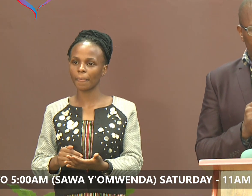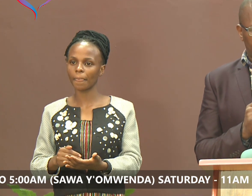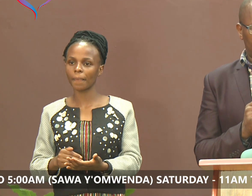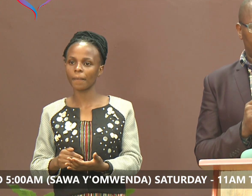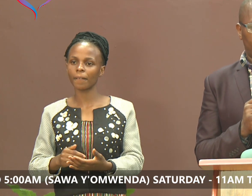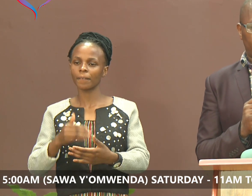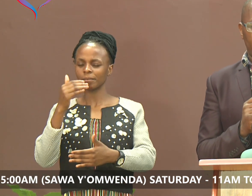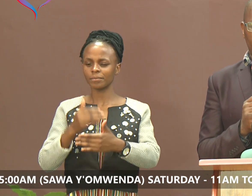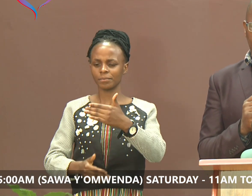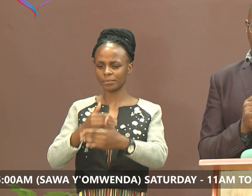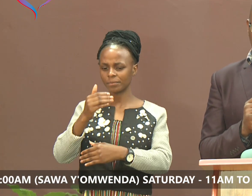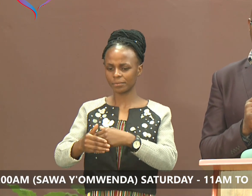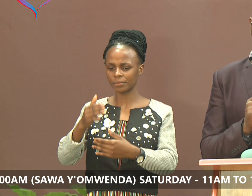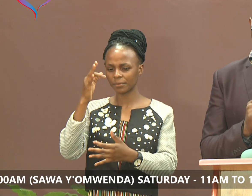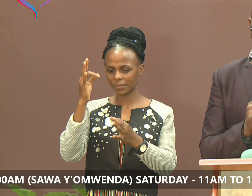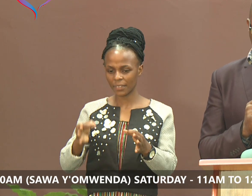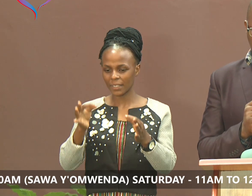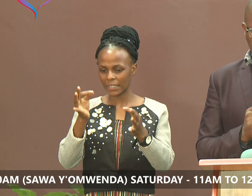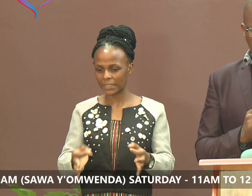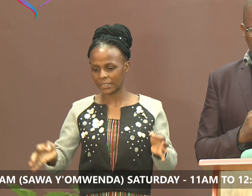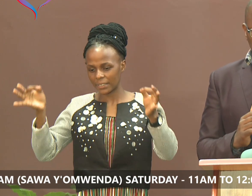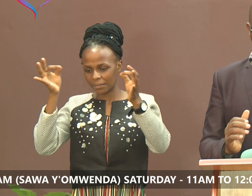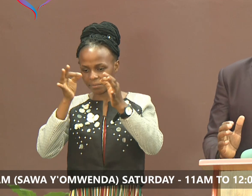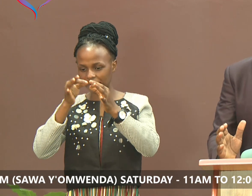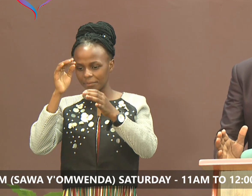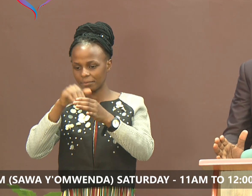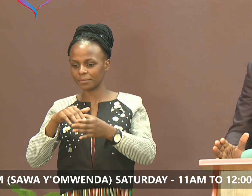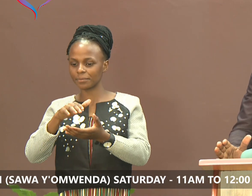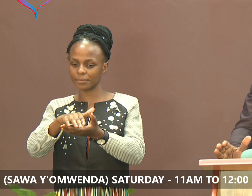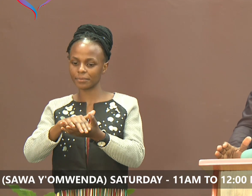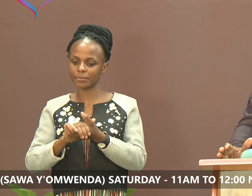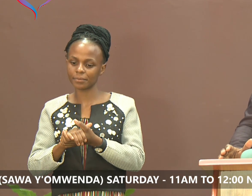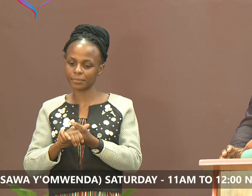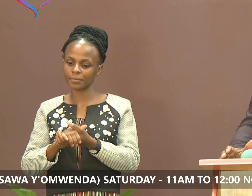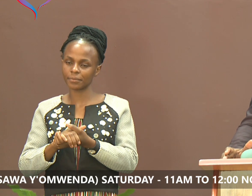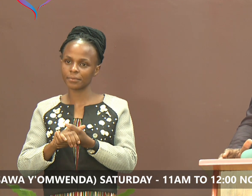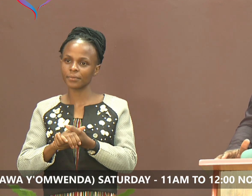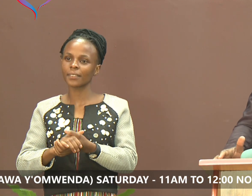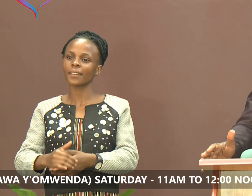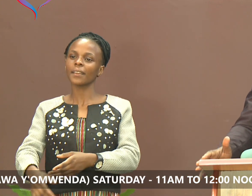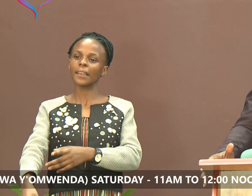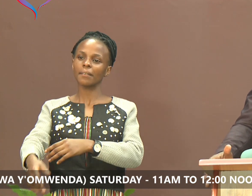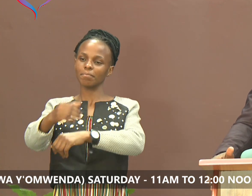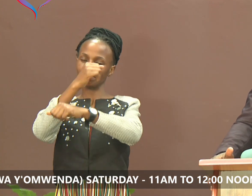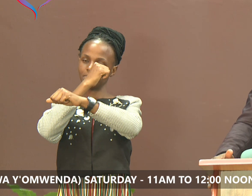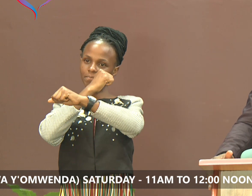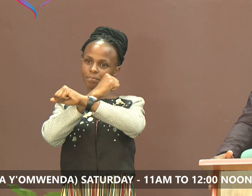The next thing that is a pillar of marriage is security.